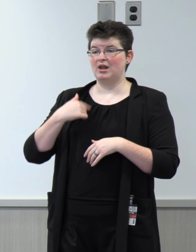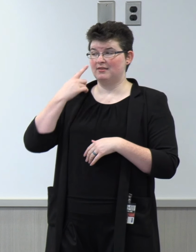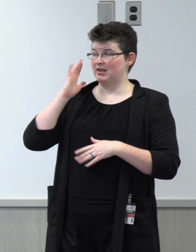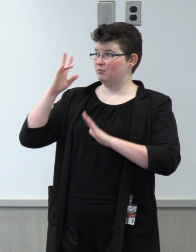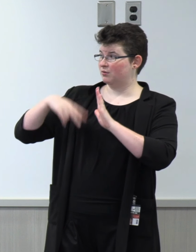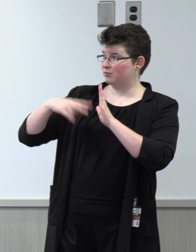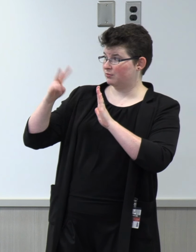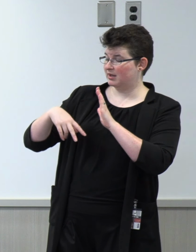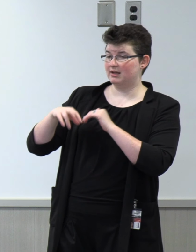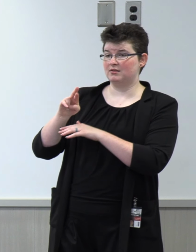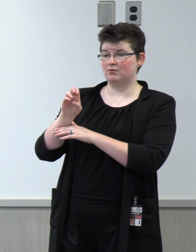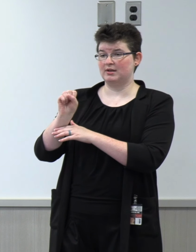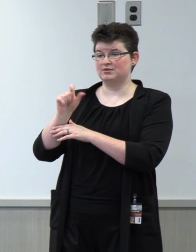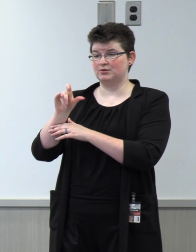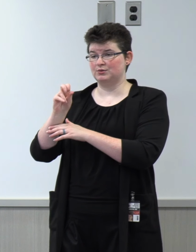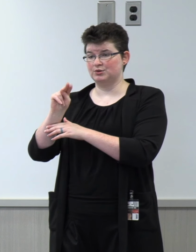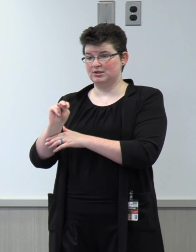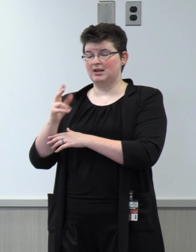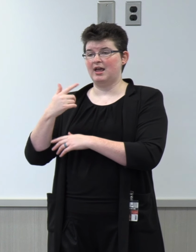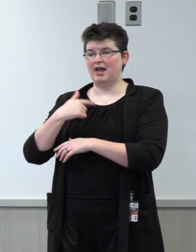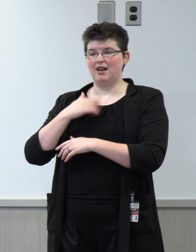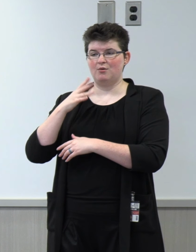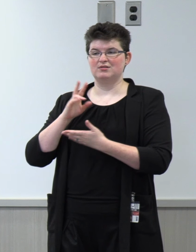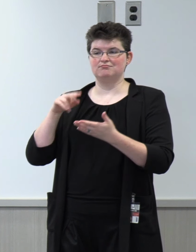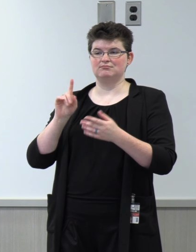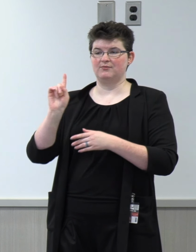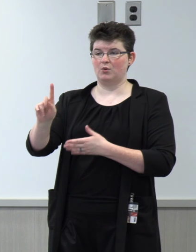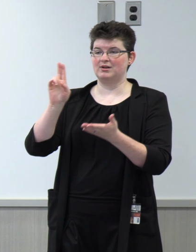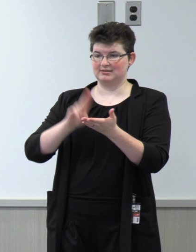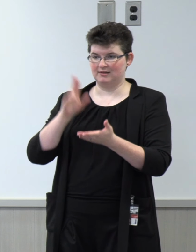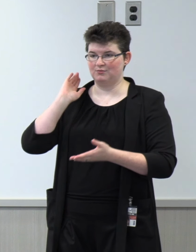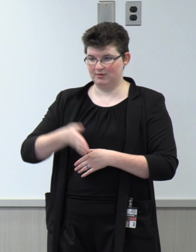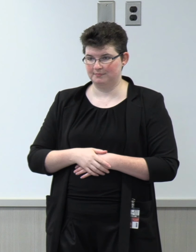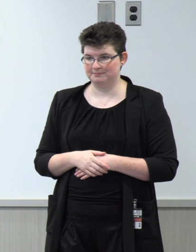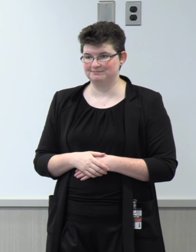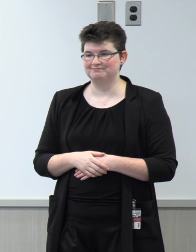read the resolution and then I will step forward and sign it.